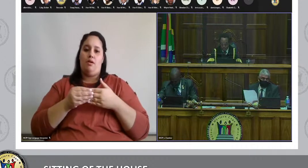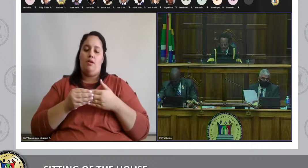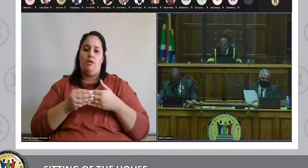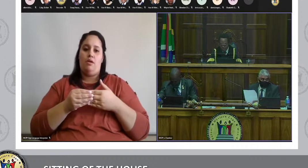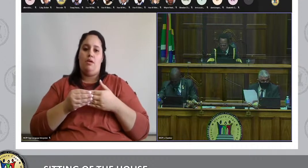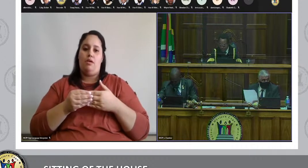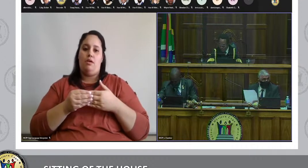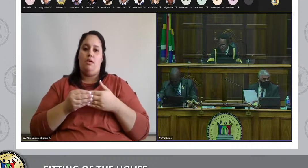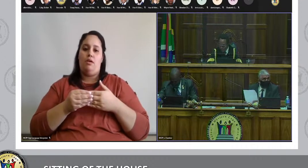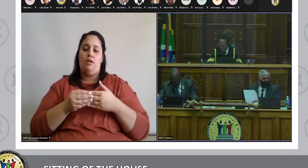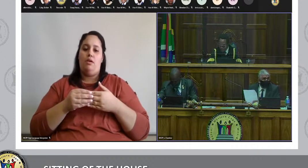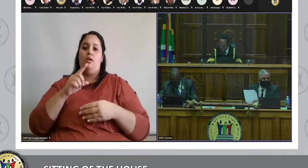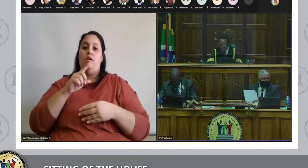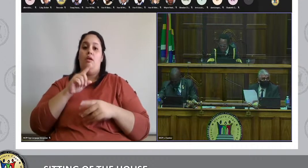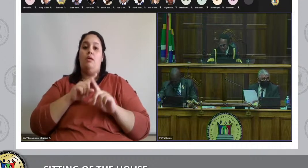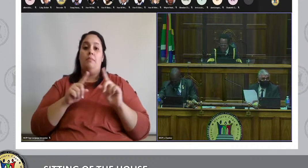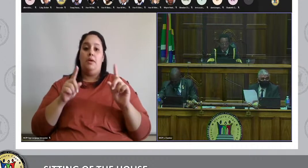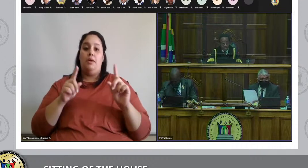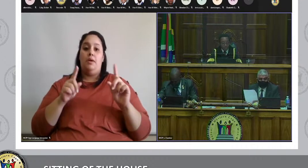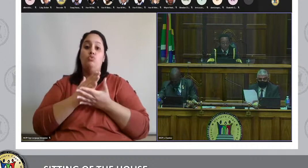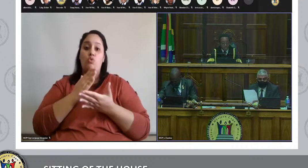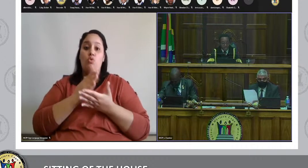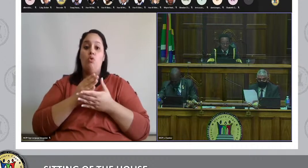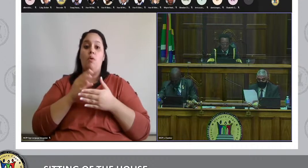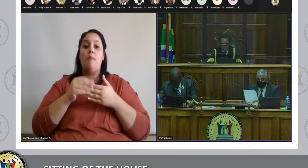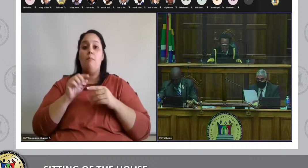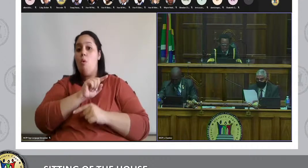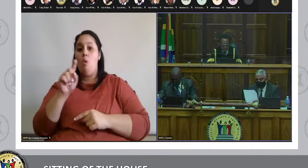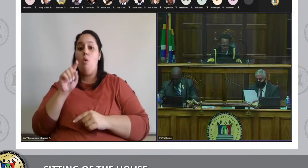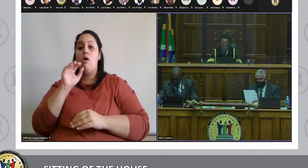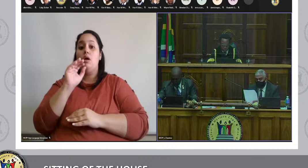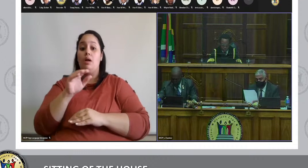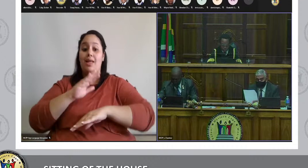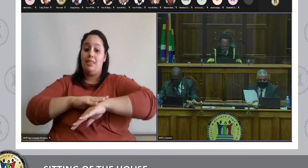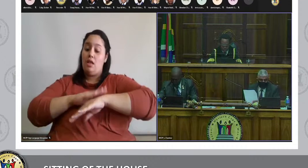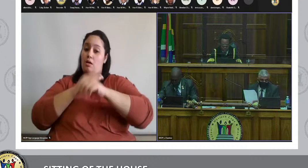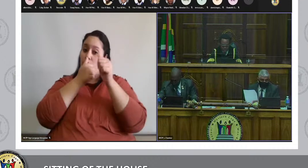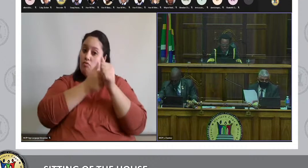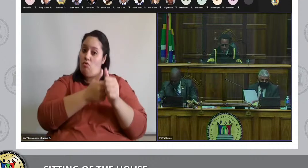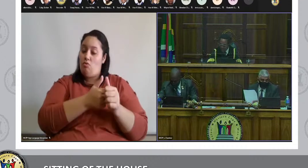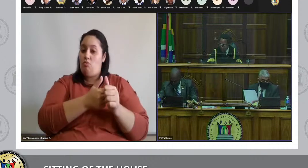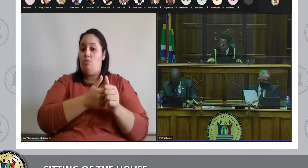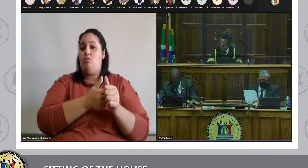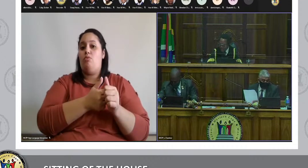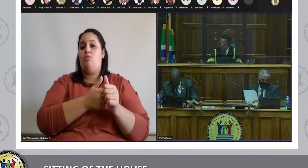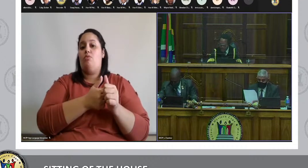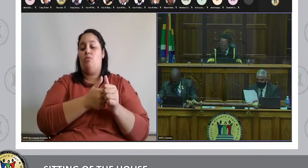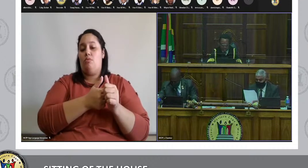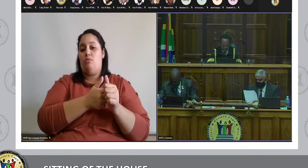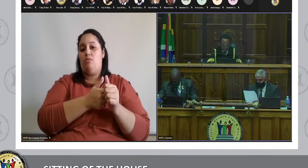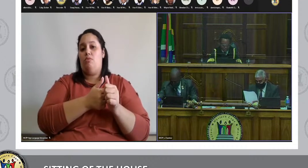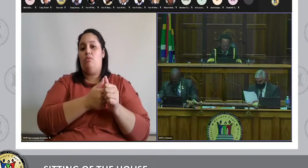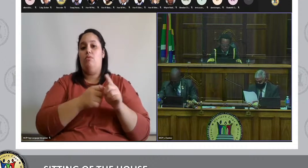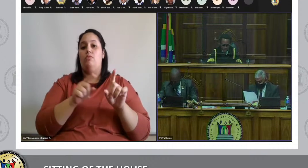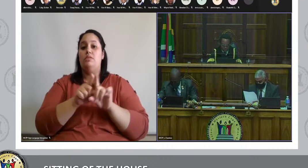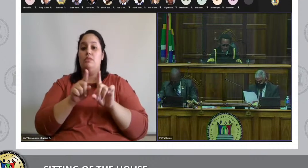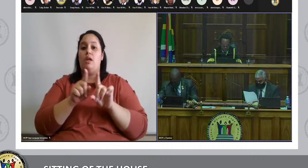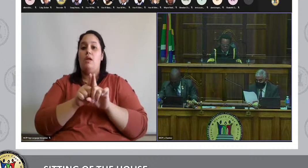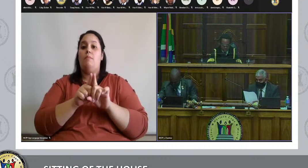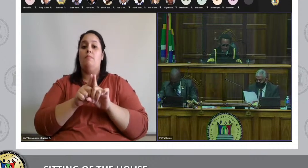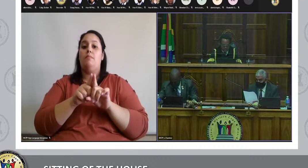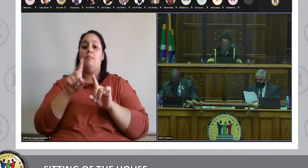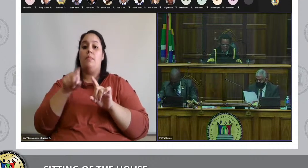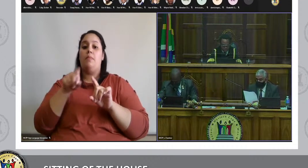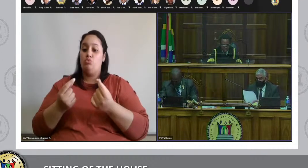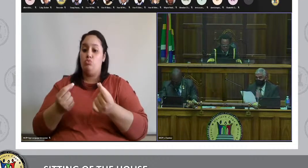But we'll make sure that honorable members are reminded on time and that they are able to act decisively to